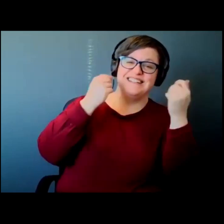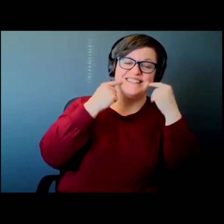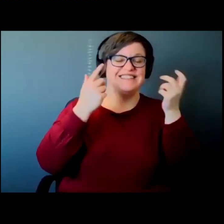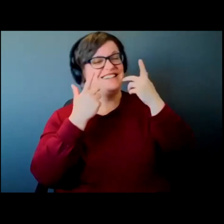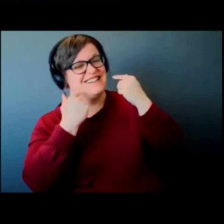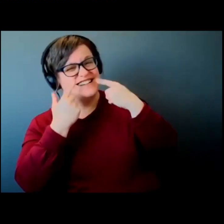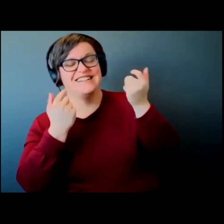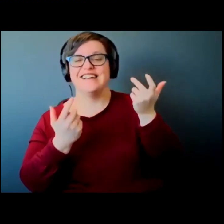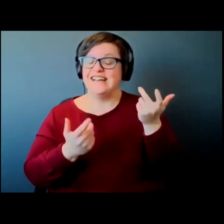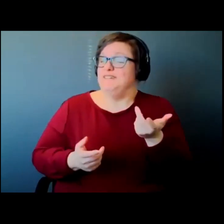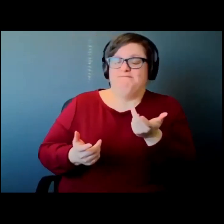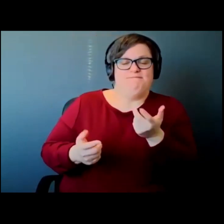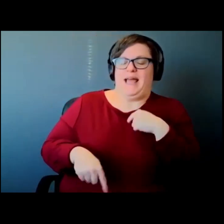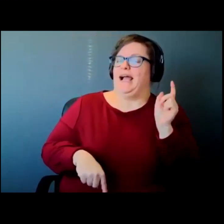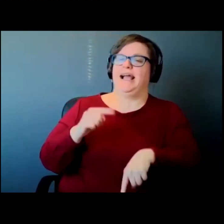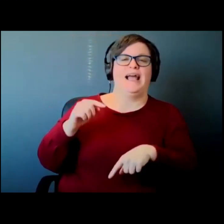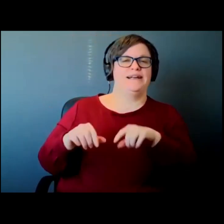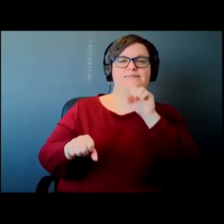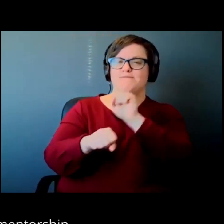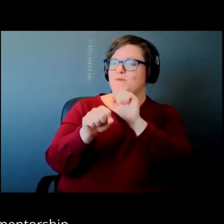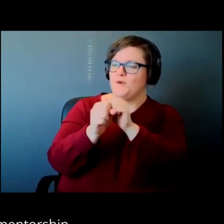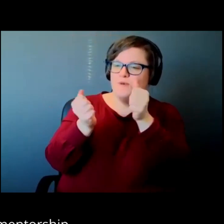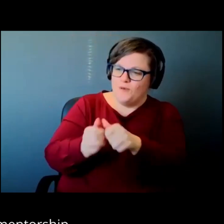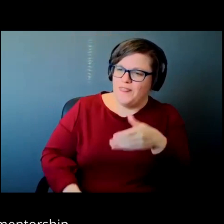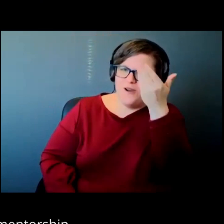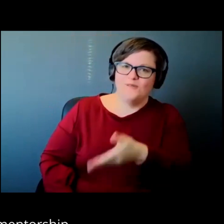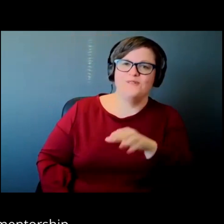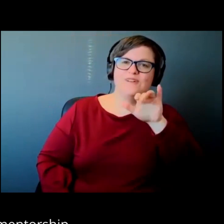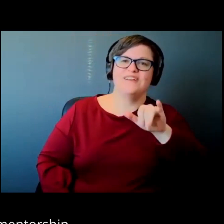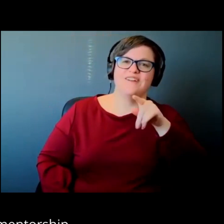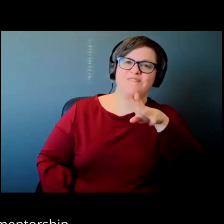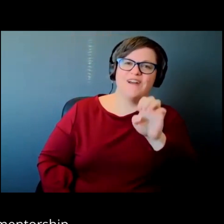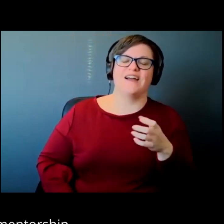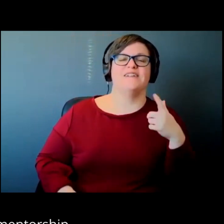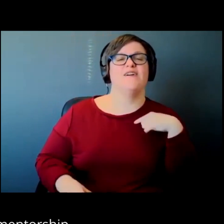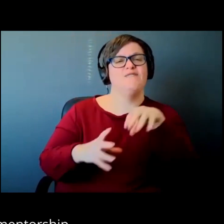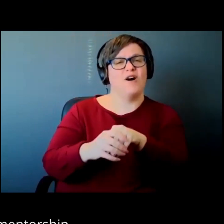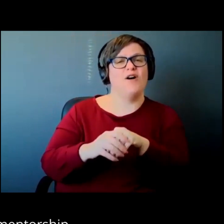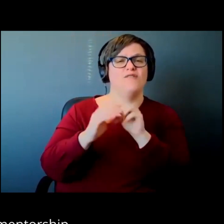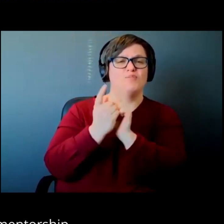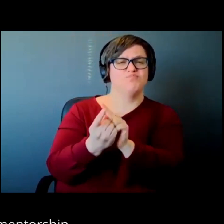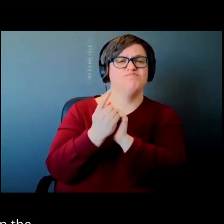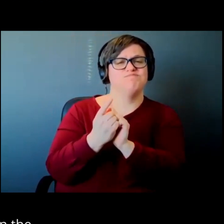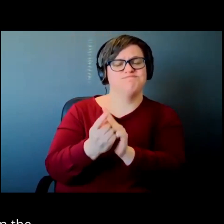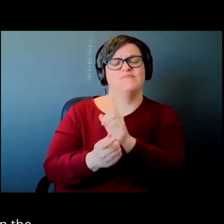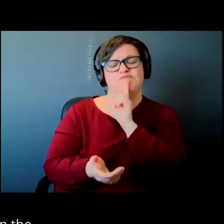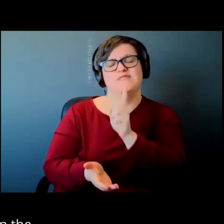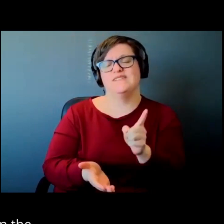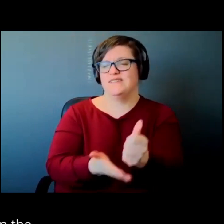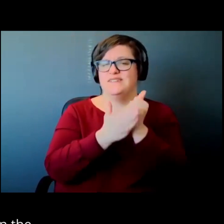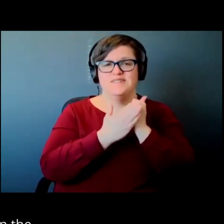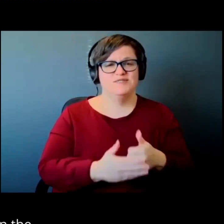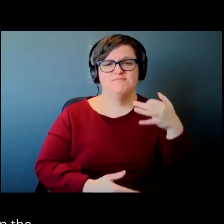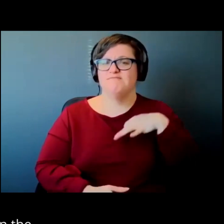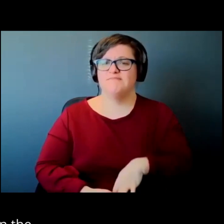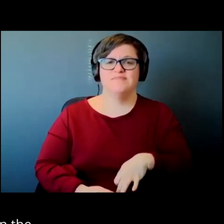I wouldn't have been able to do it without you. Being in the Art Salon mentorship really helped me a lot. You know, meeting